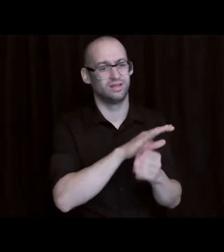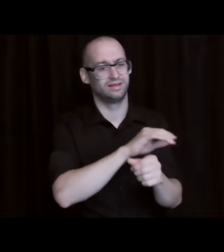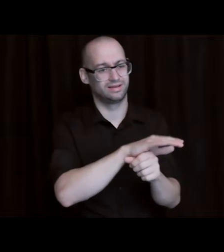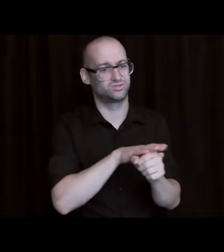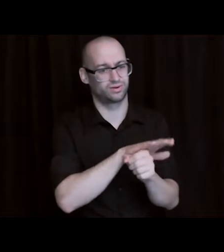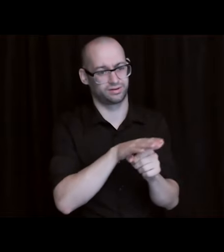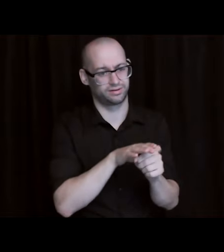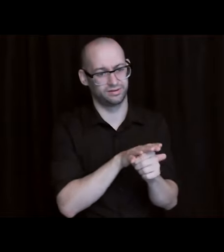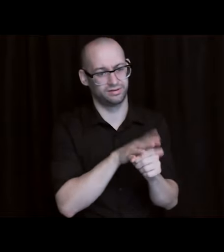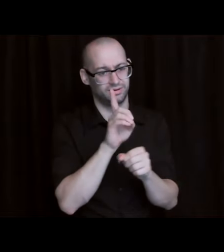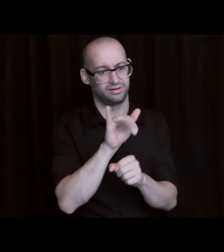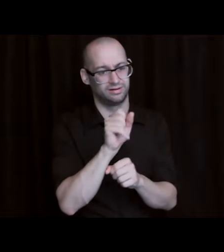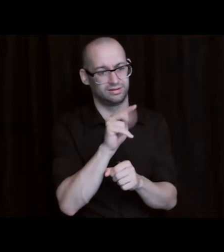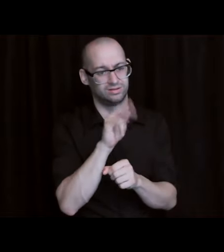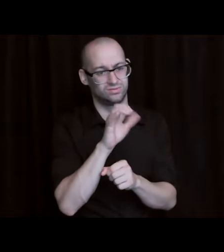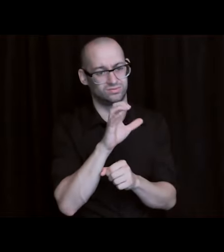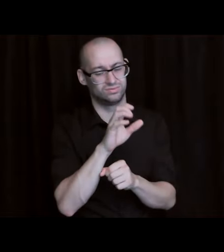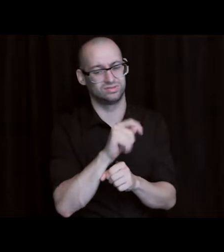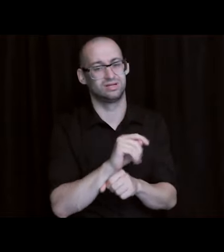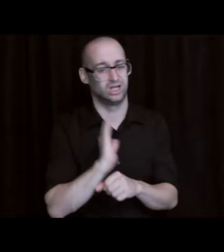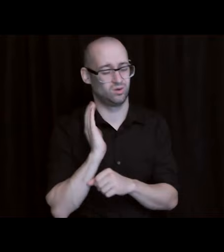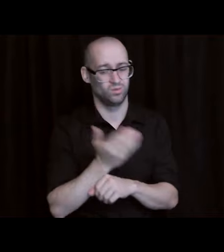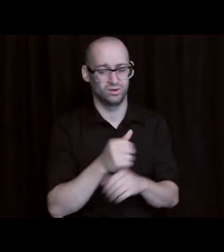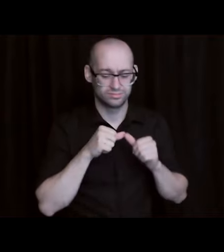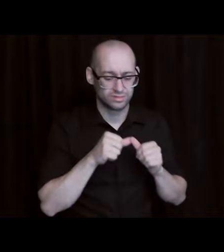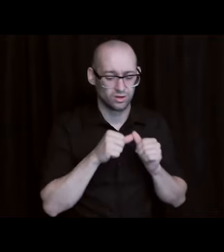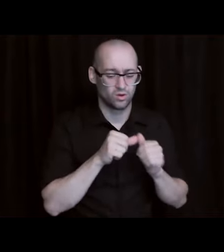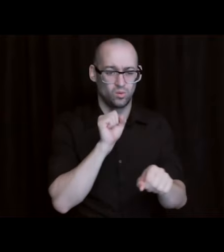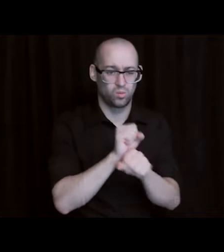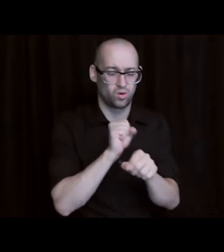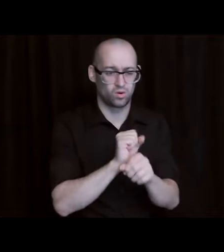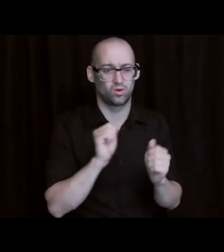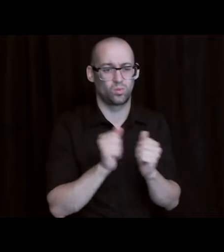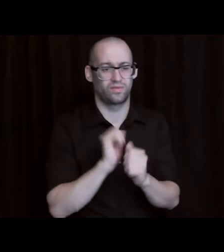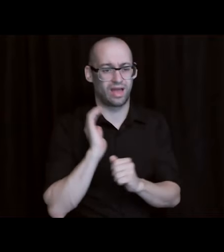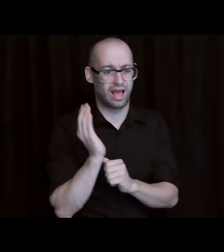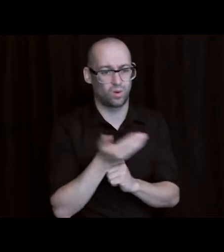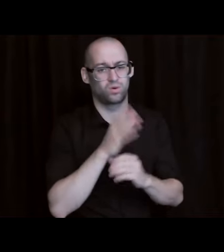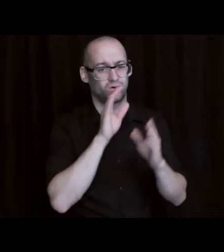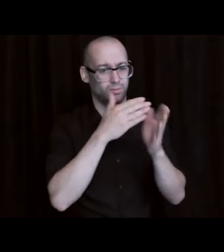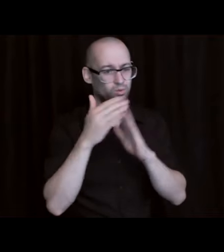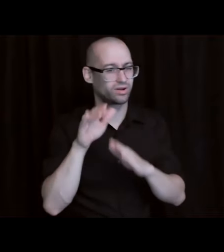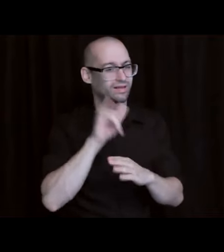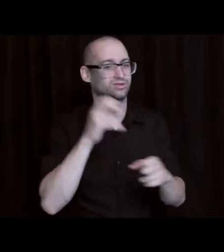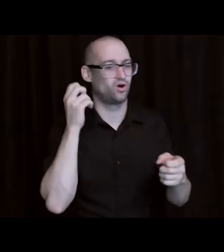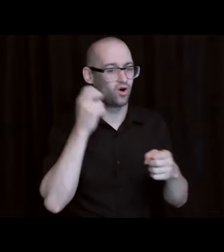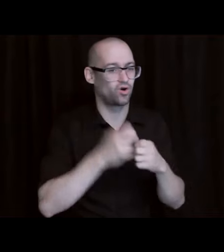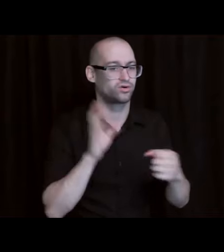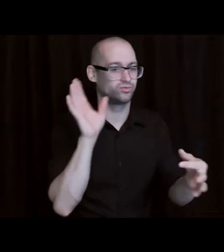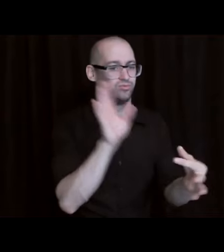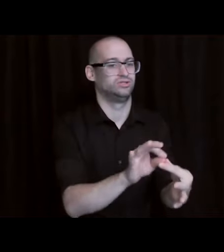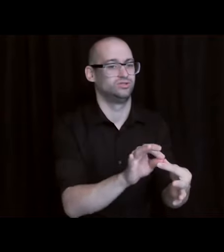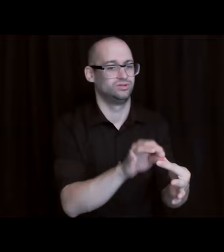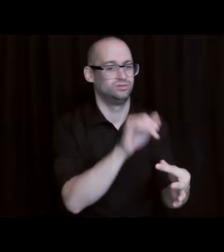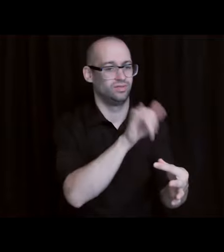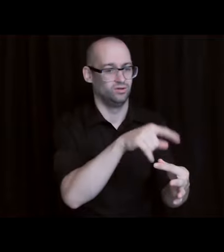we are keep working with our community, the hard to reach, like I said before. Some